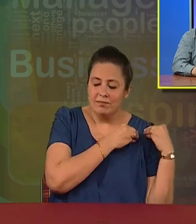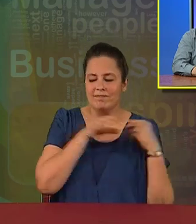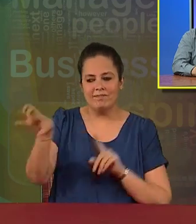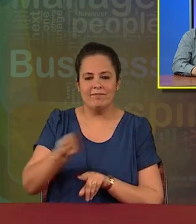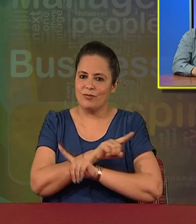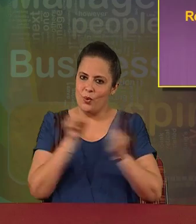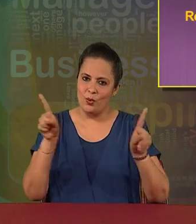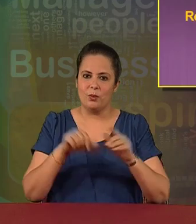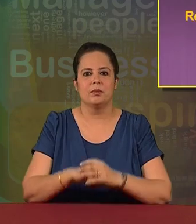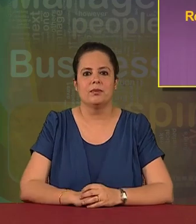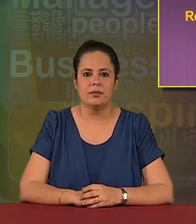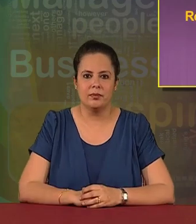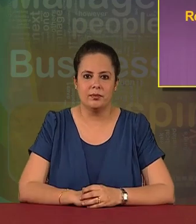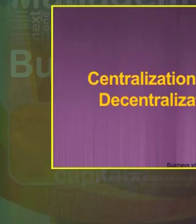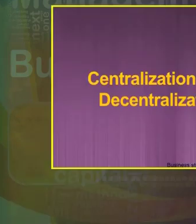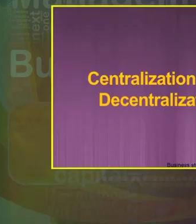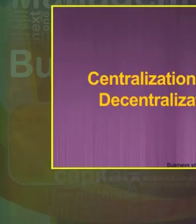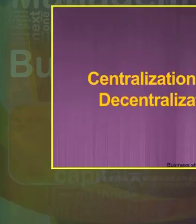way.